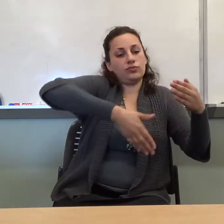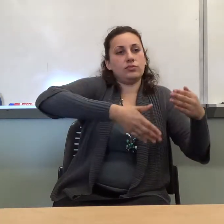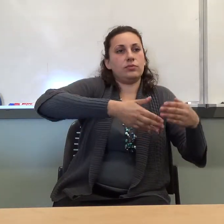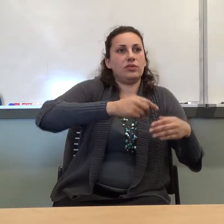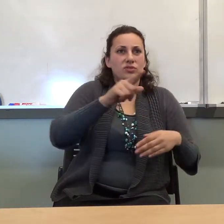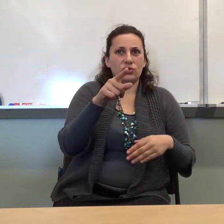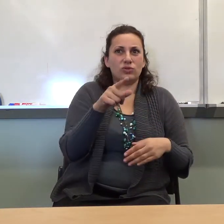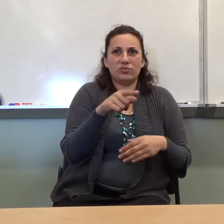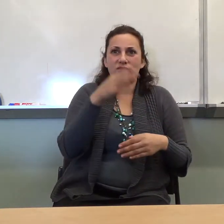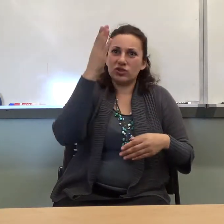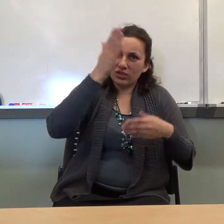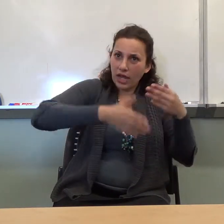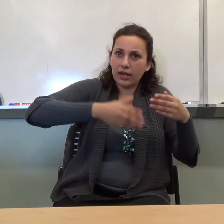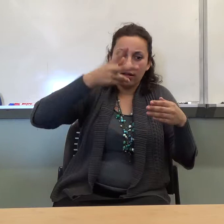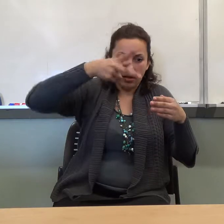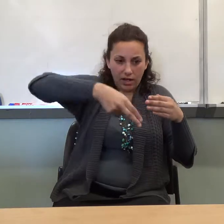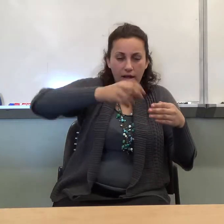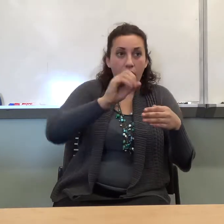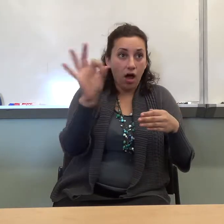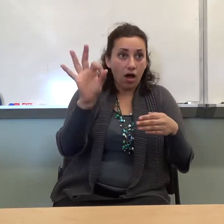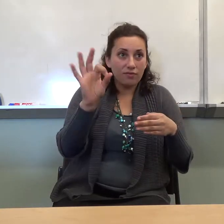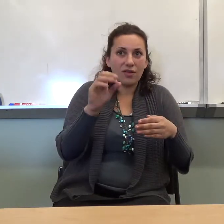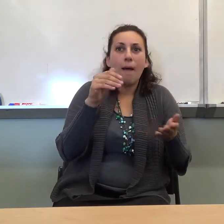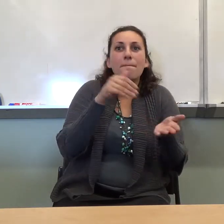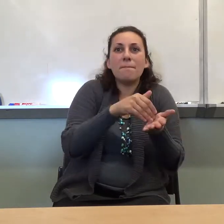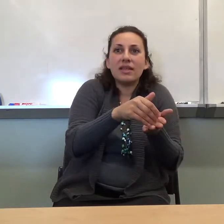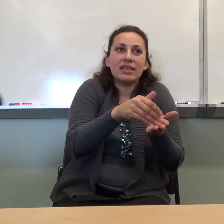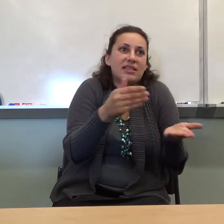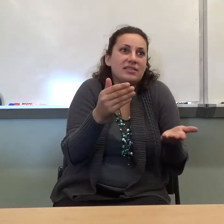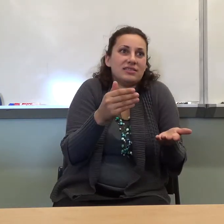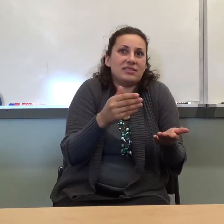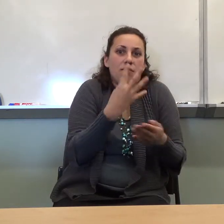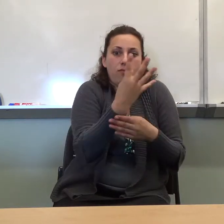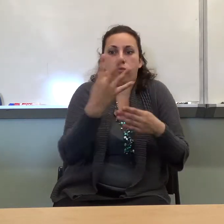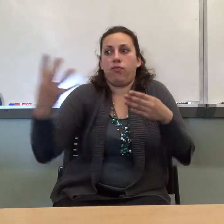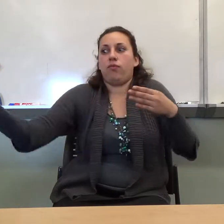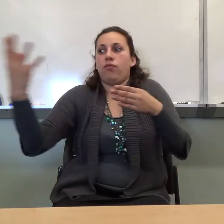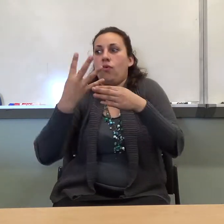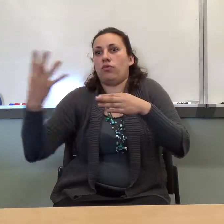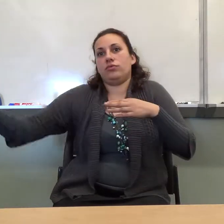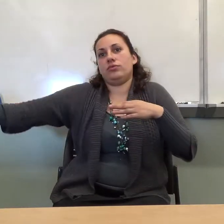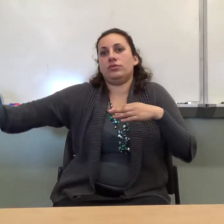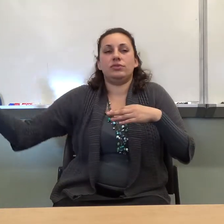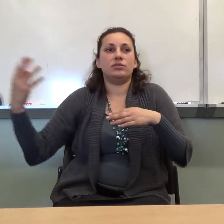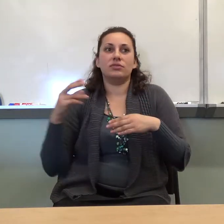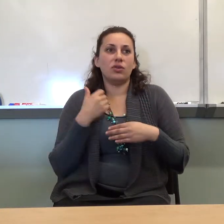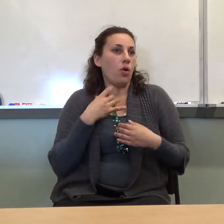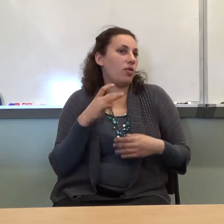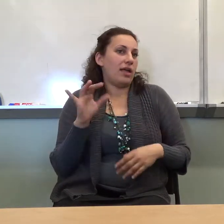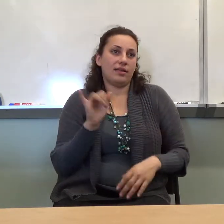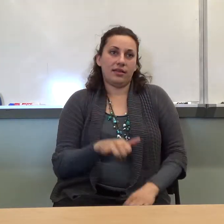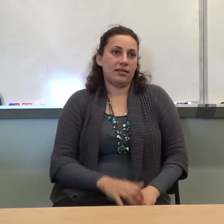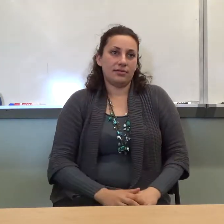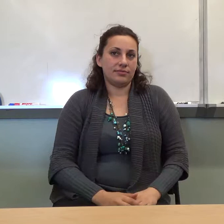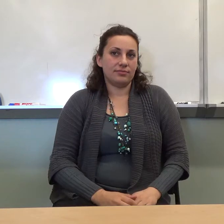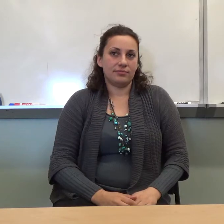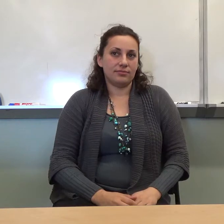of fours. And they don't like that. You know? So they come back. If you're going to use that